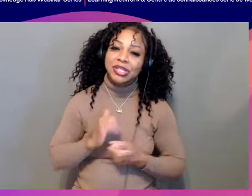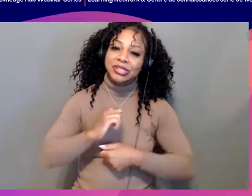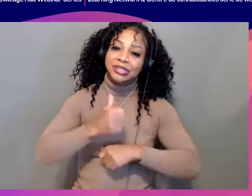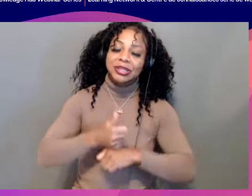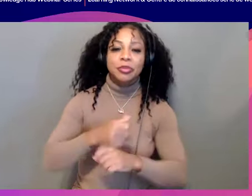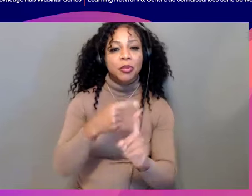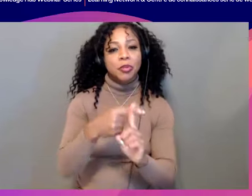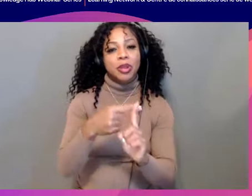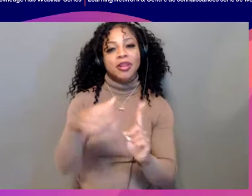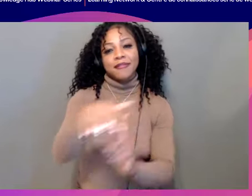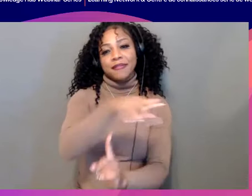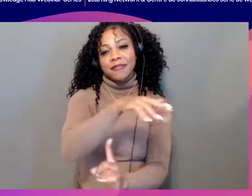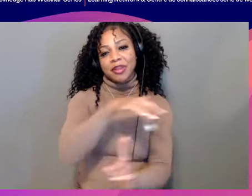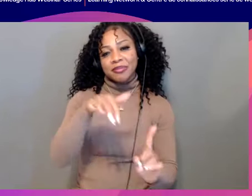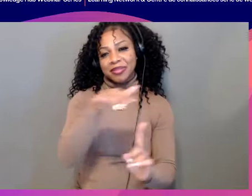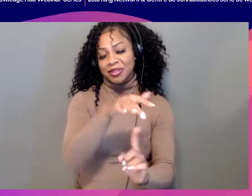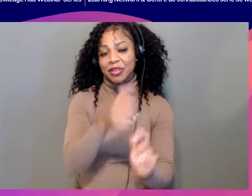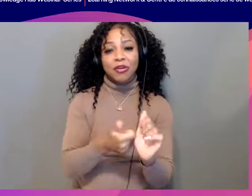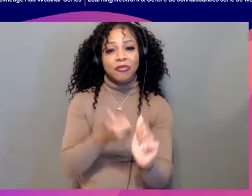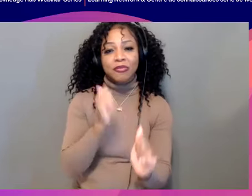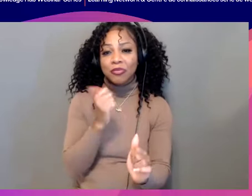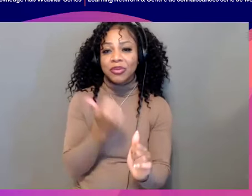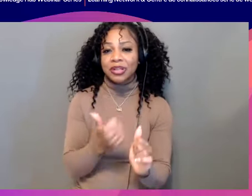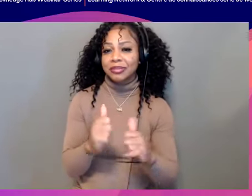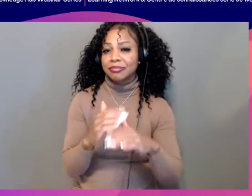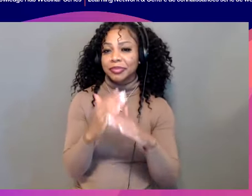environment where these things aren't happening in the first place.